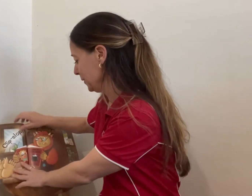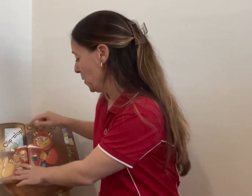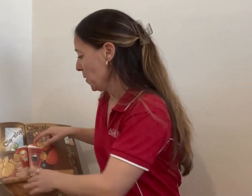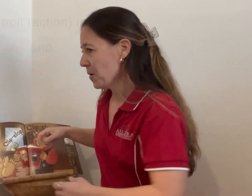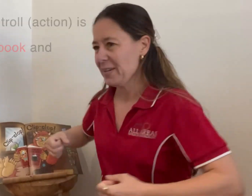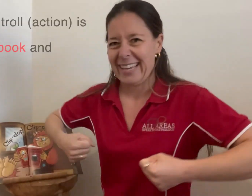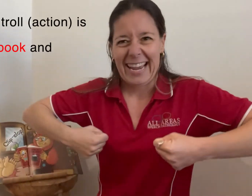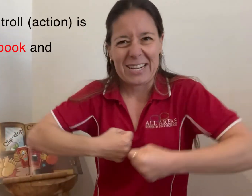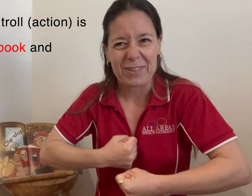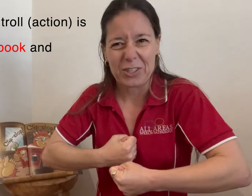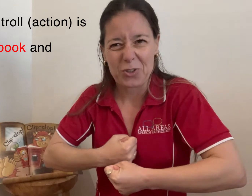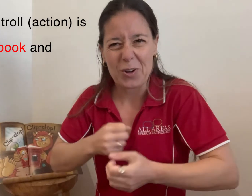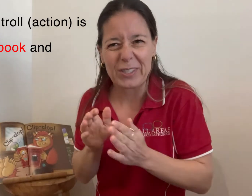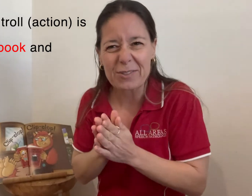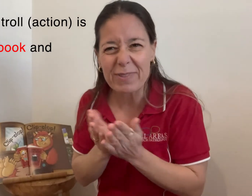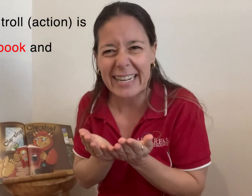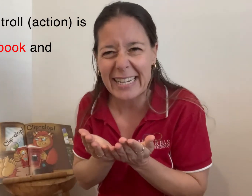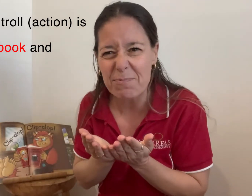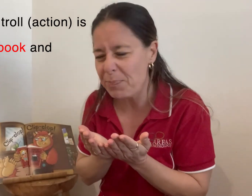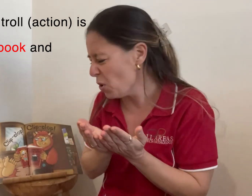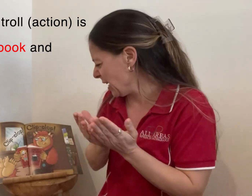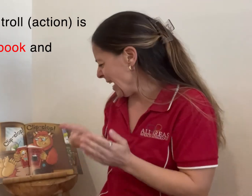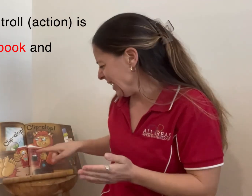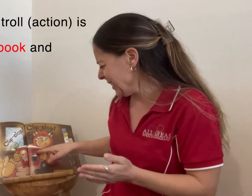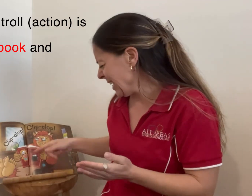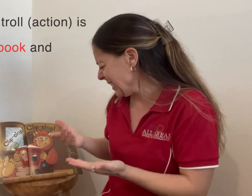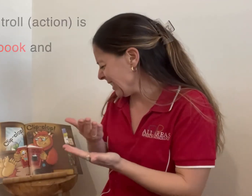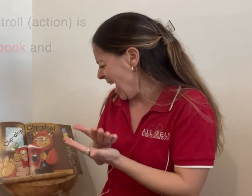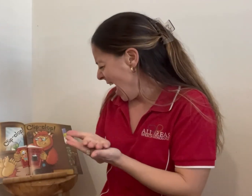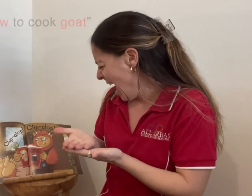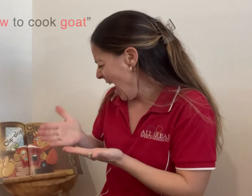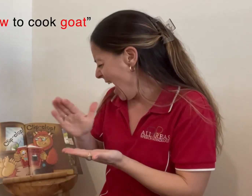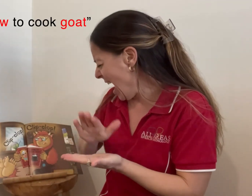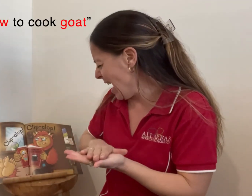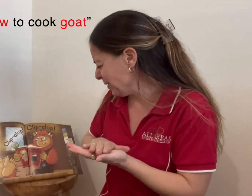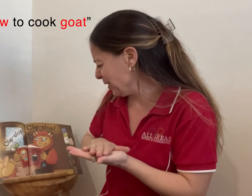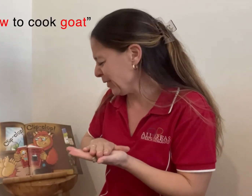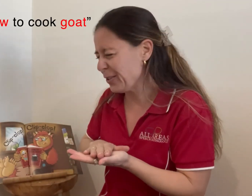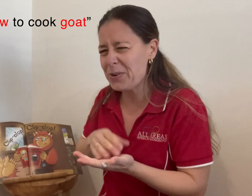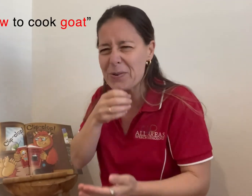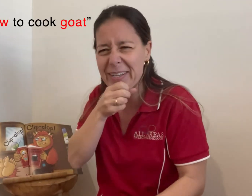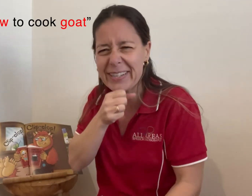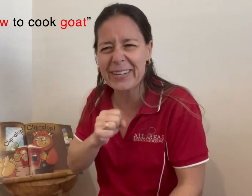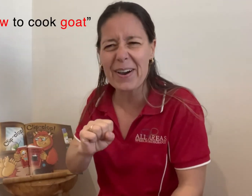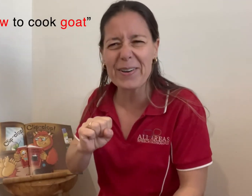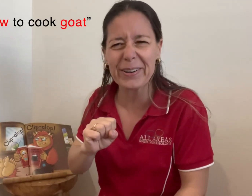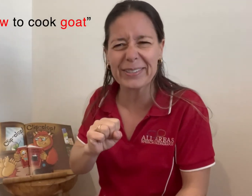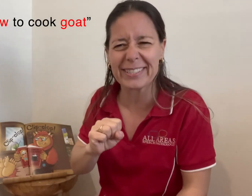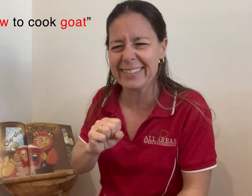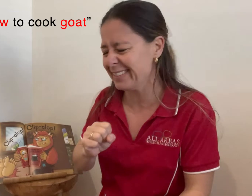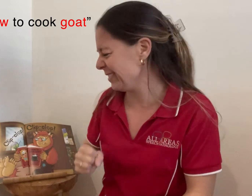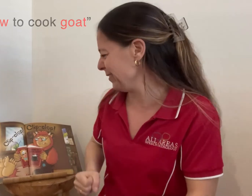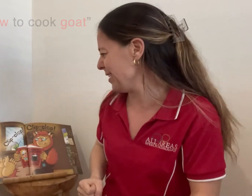Oh, the angry troll is reading a book and it says, How to Cook Goat. Oh